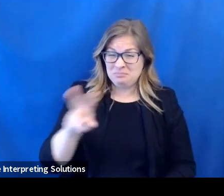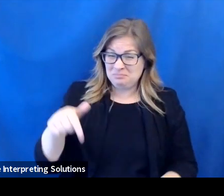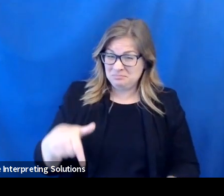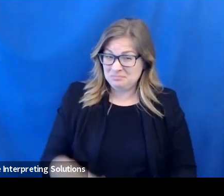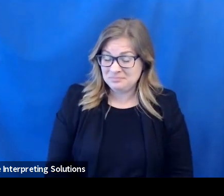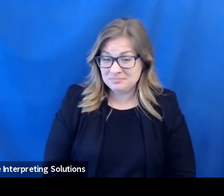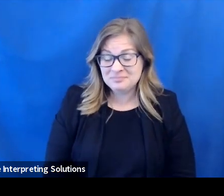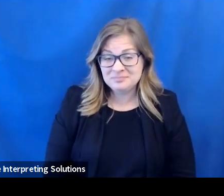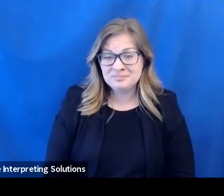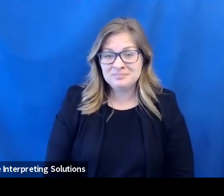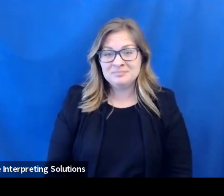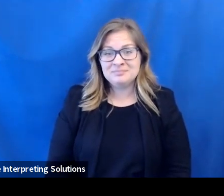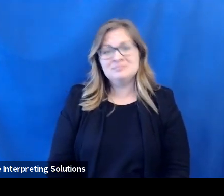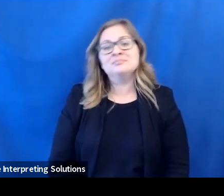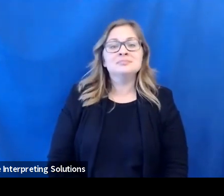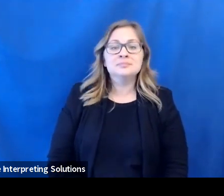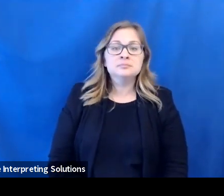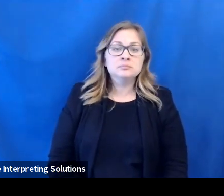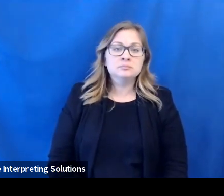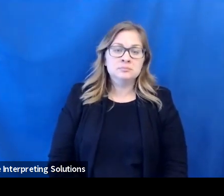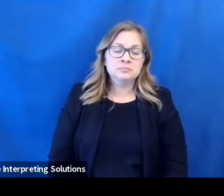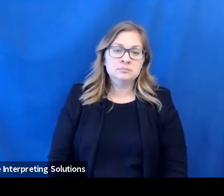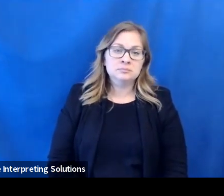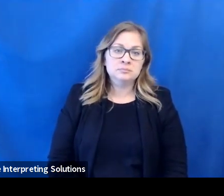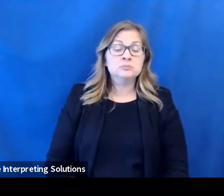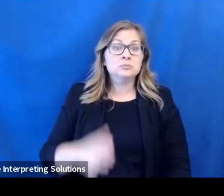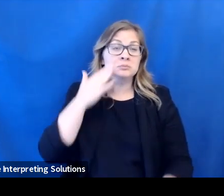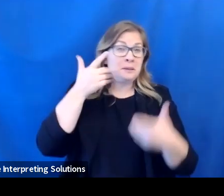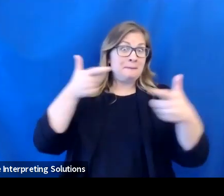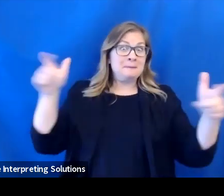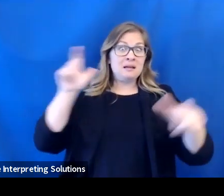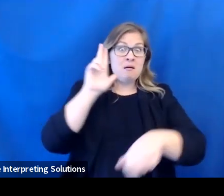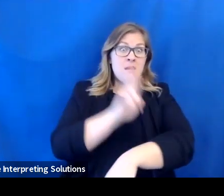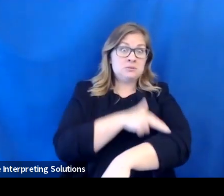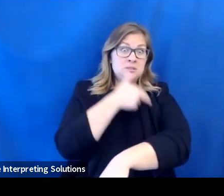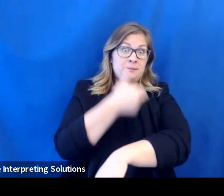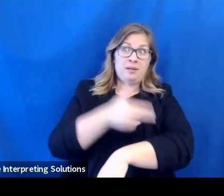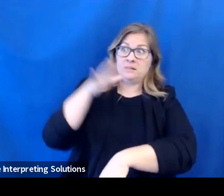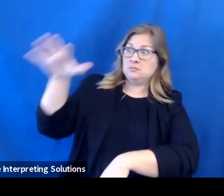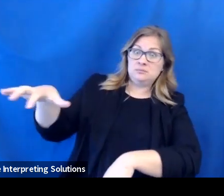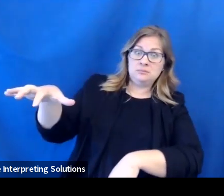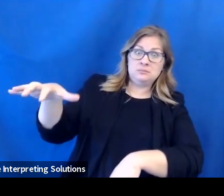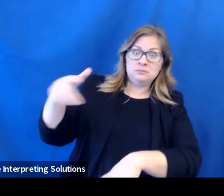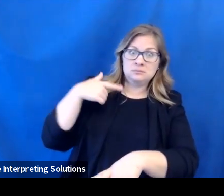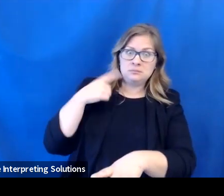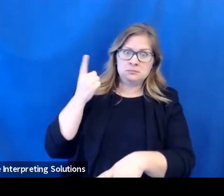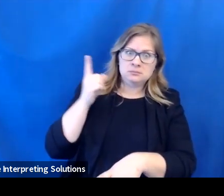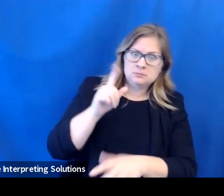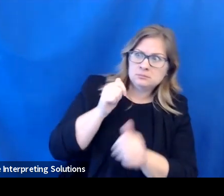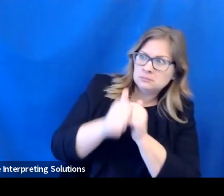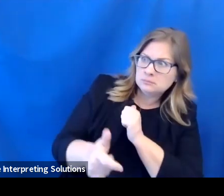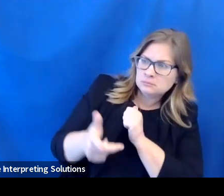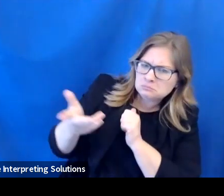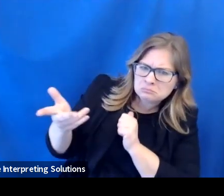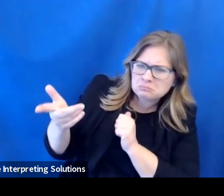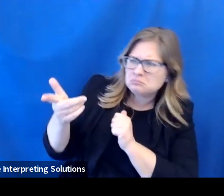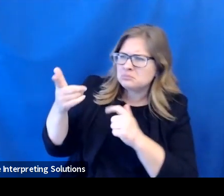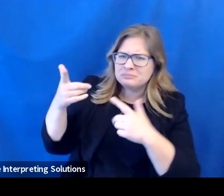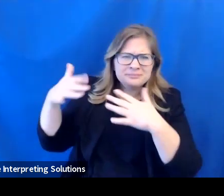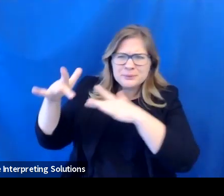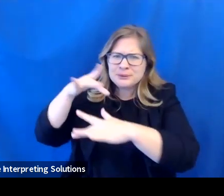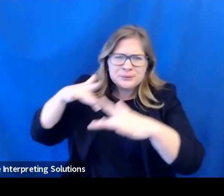those hospitals that they're not crowded right now, that they're not seeing the type of caseload like we see in New York and places like